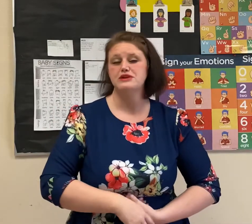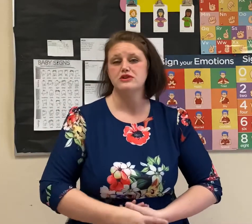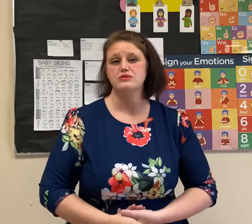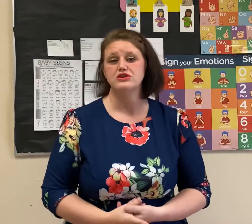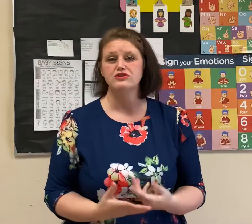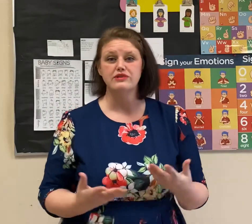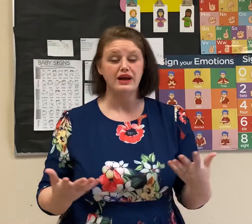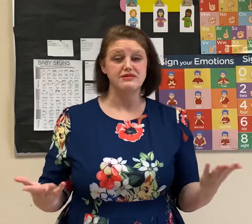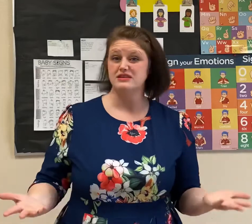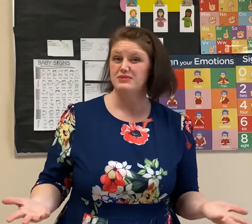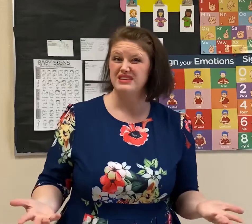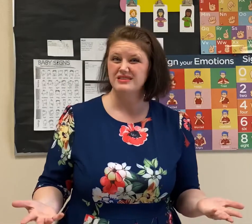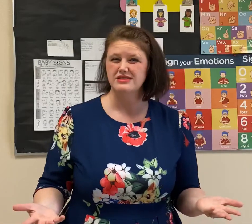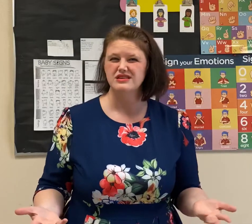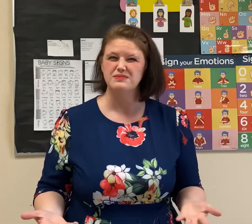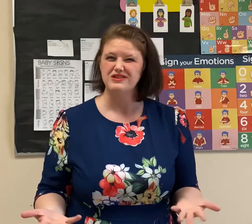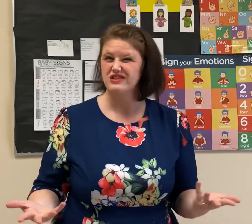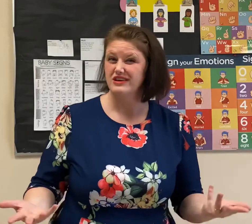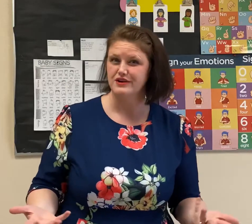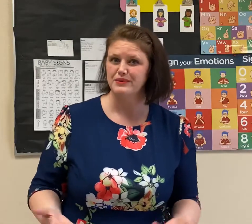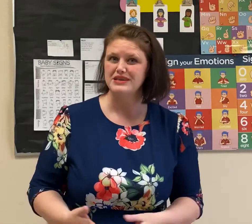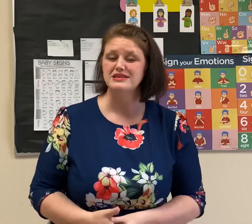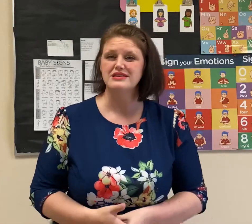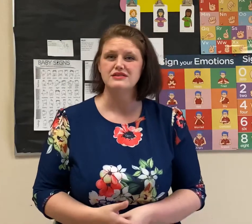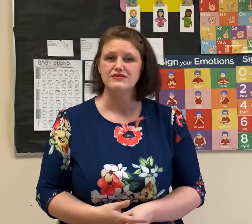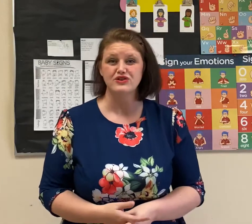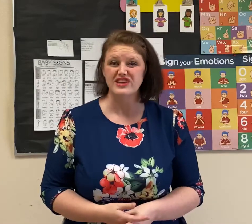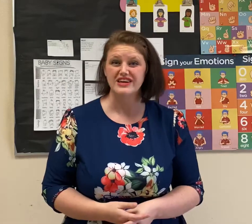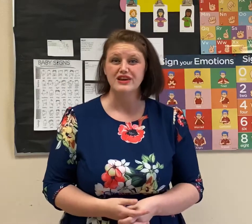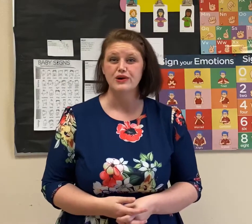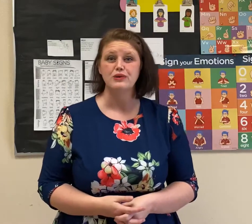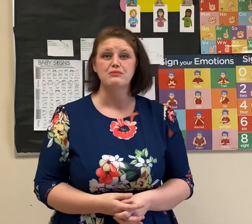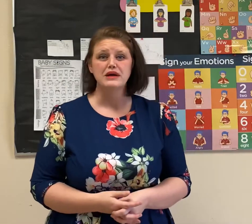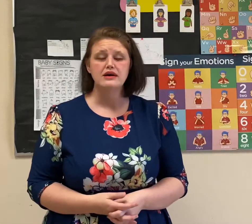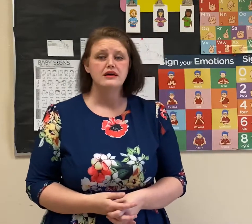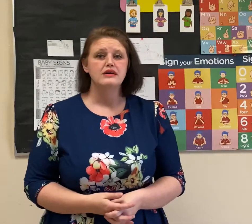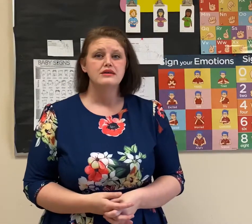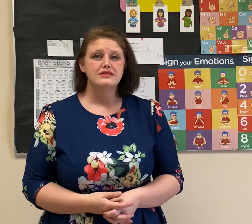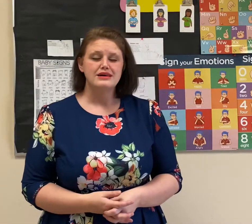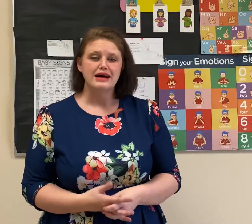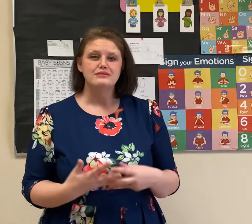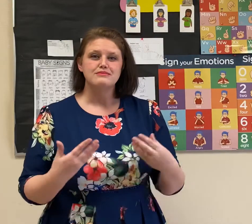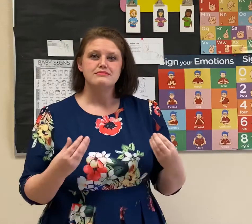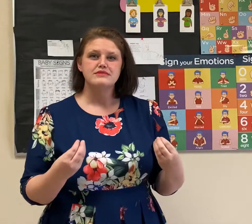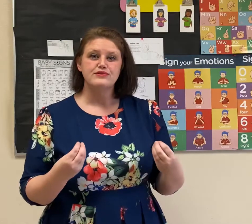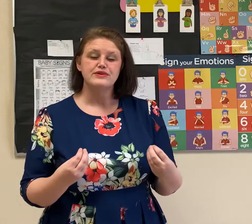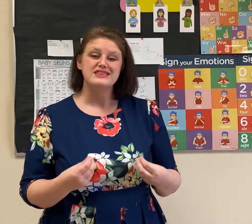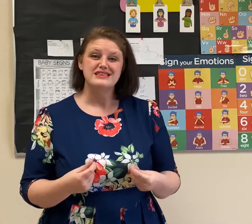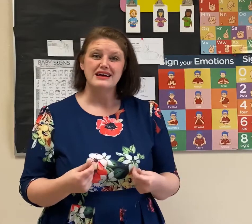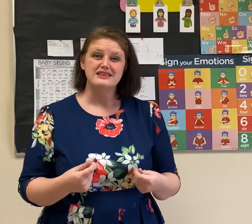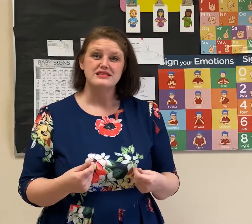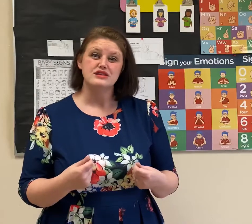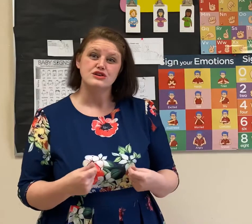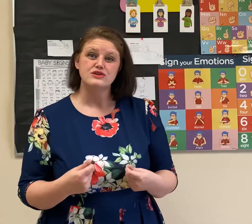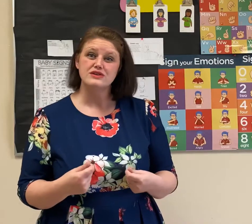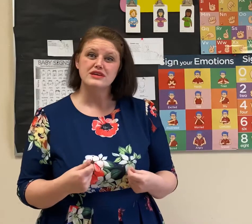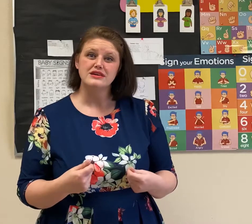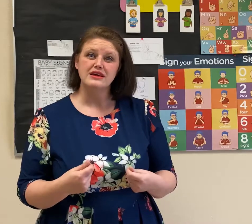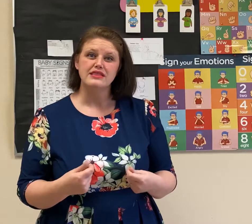when children have siblings, especially younger ones, because if they're taking home different signs they're using and